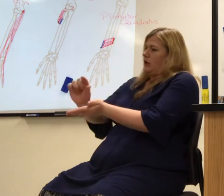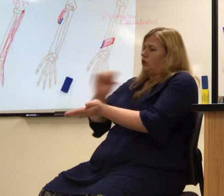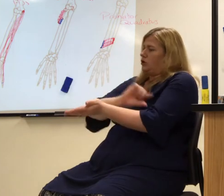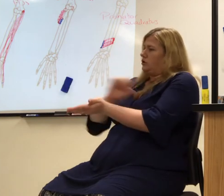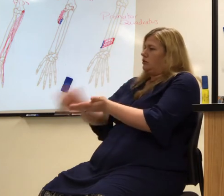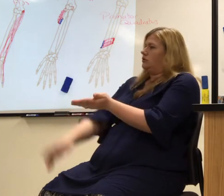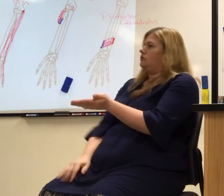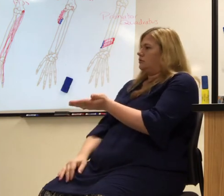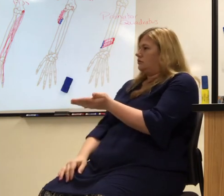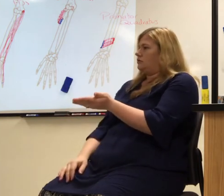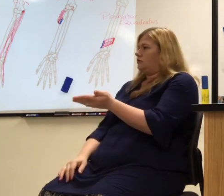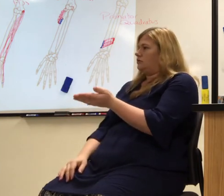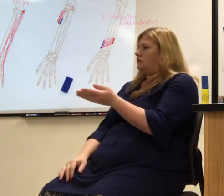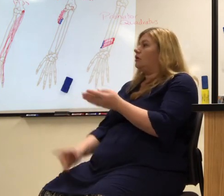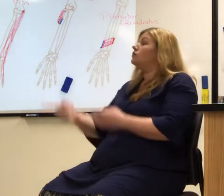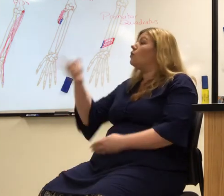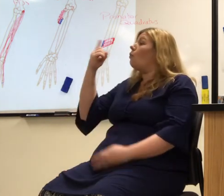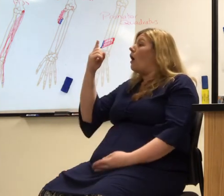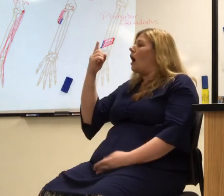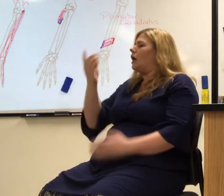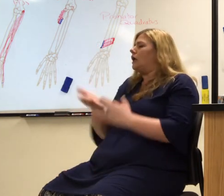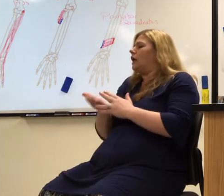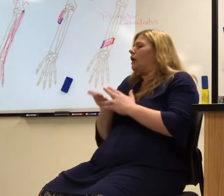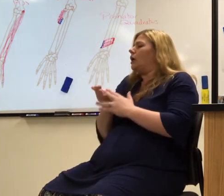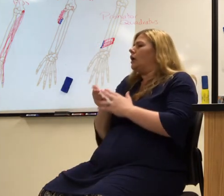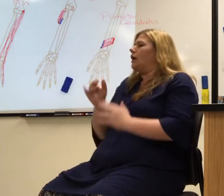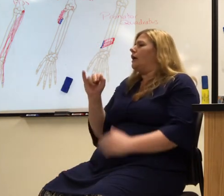I gave you one intermediate zone, FDS.